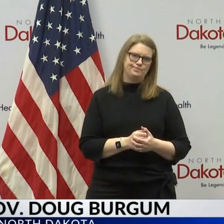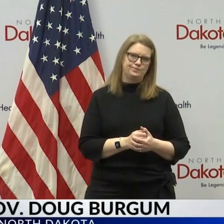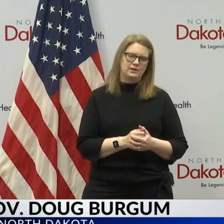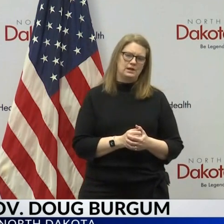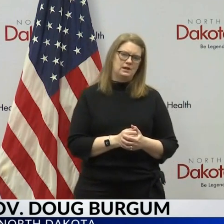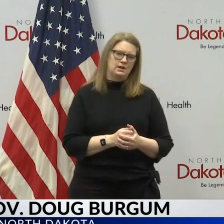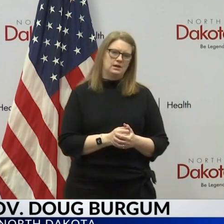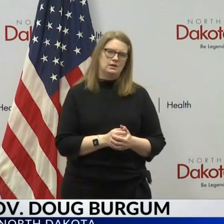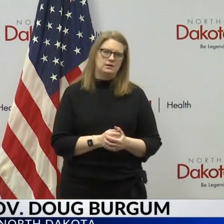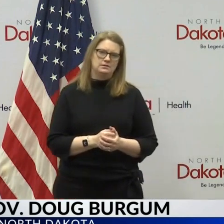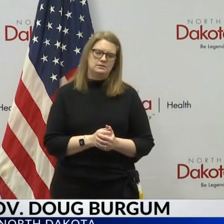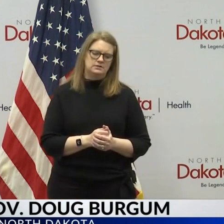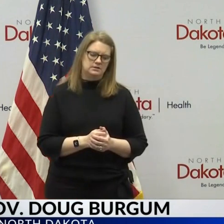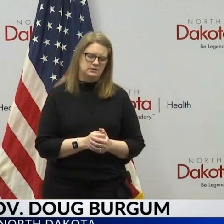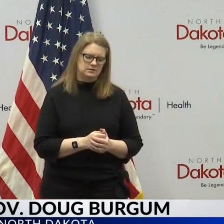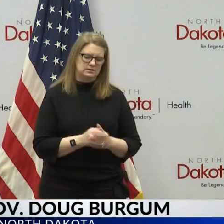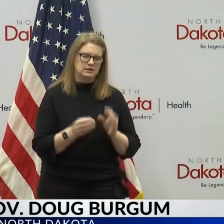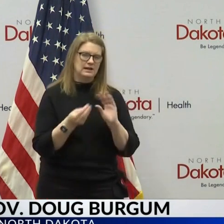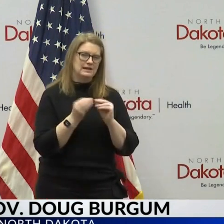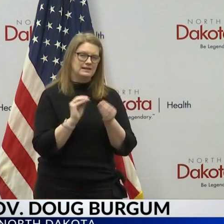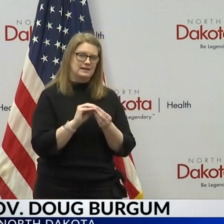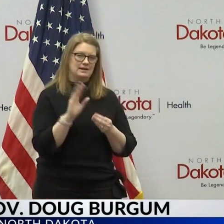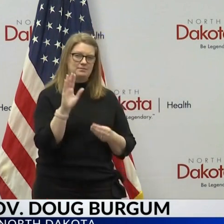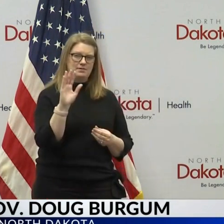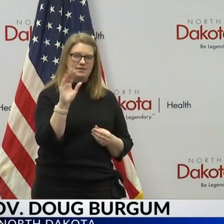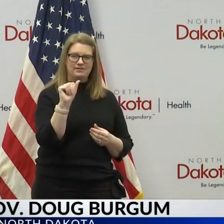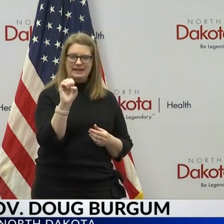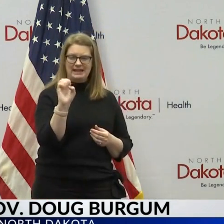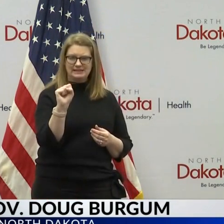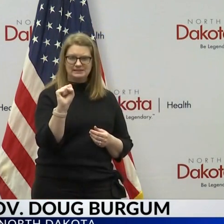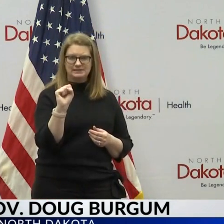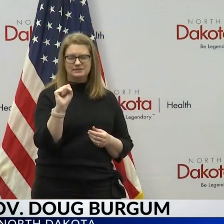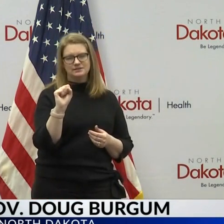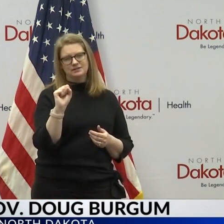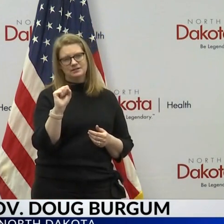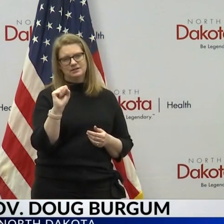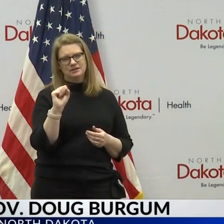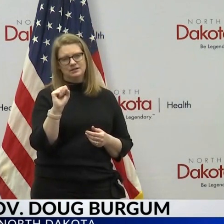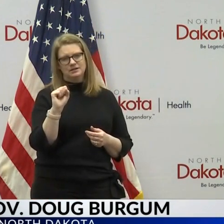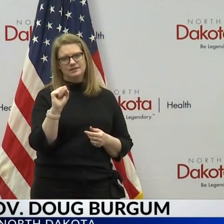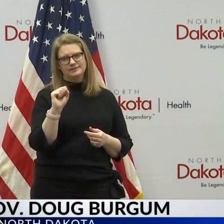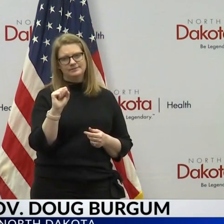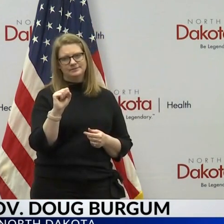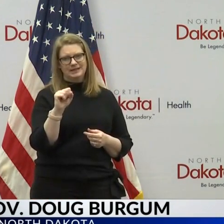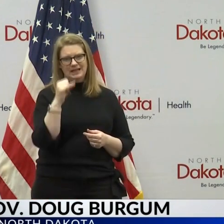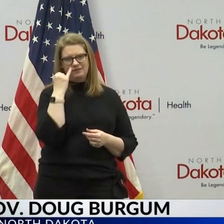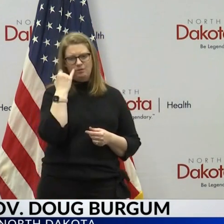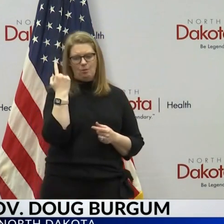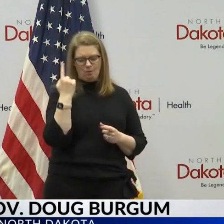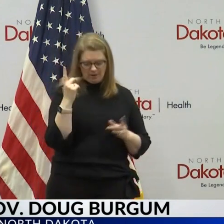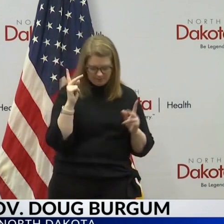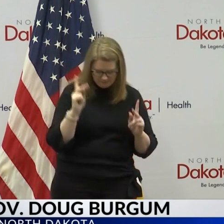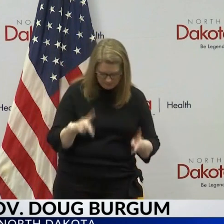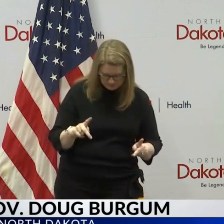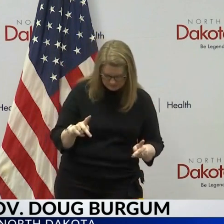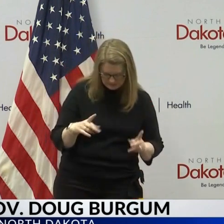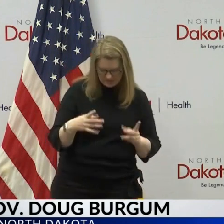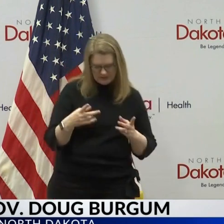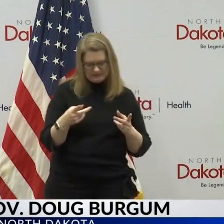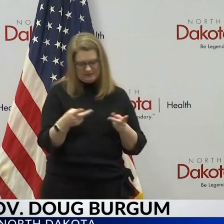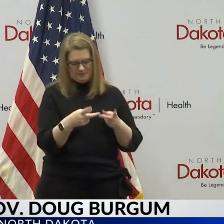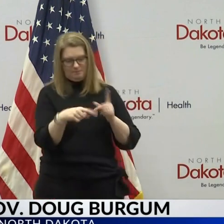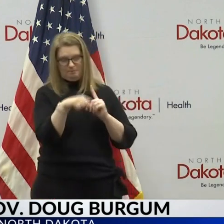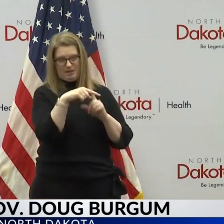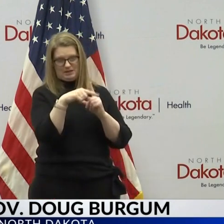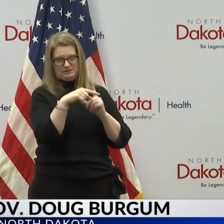the number of cases, I think, again, through our contact tracing can go back to if you have somebody who's positive that's in a position